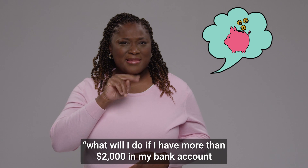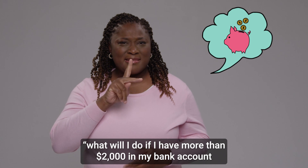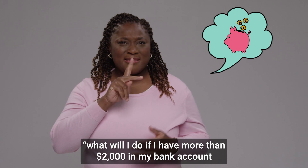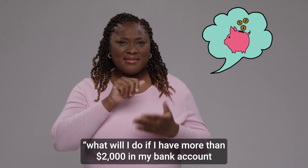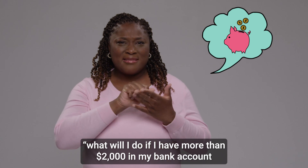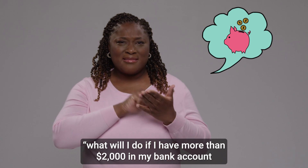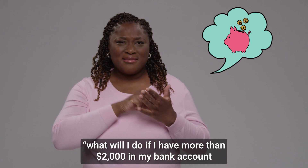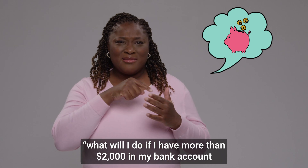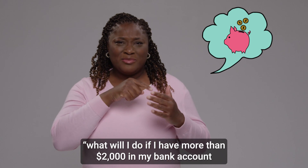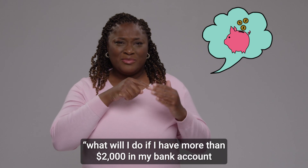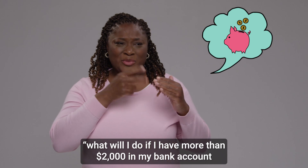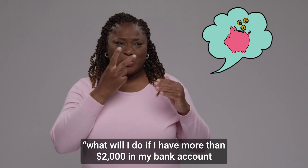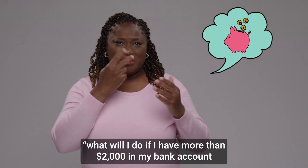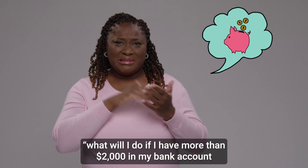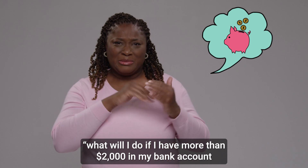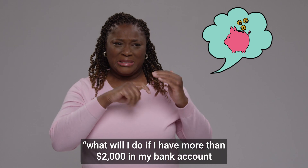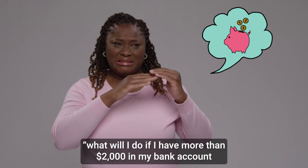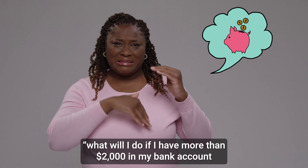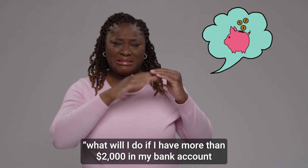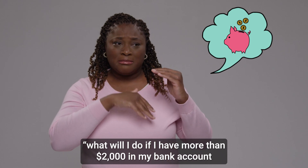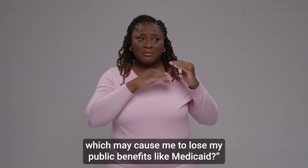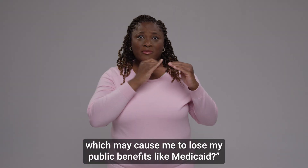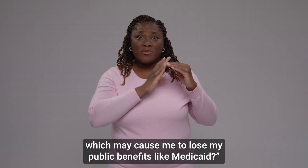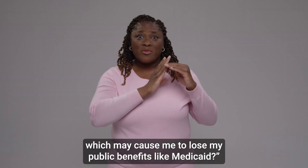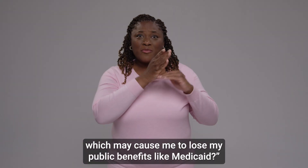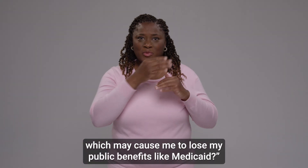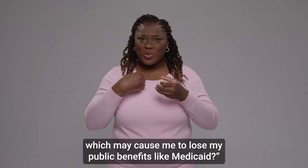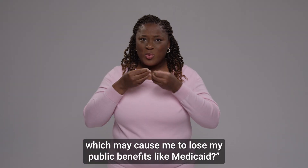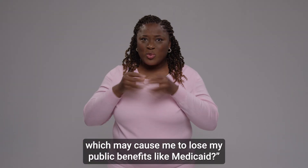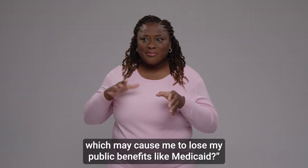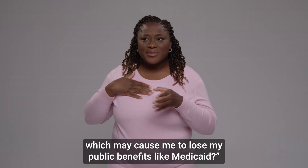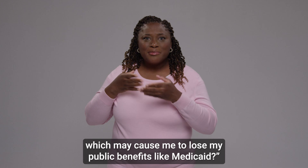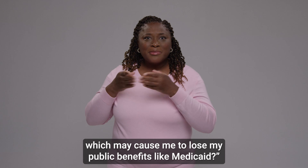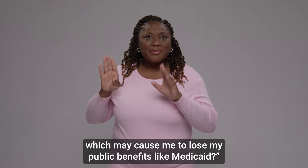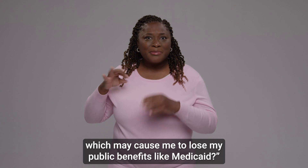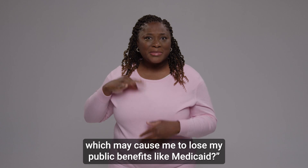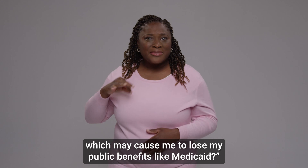in my bank account? Which may cause me to lose my public benefits like Medicaid?